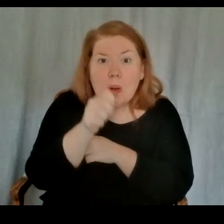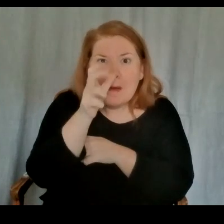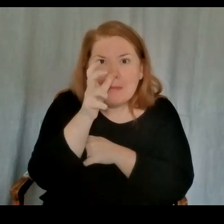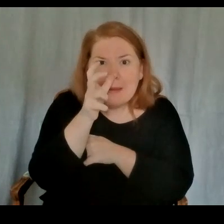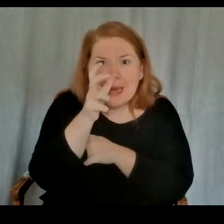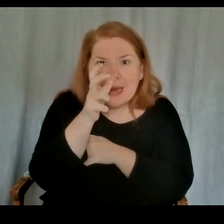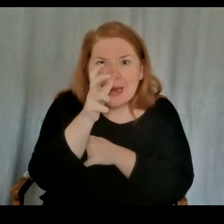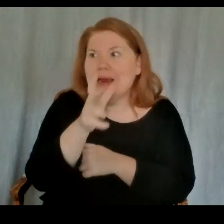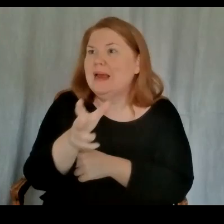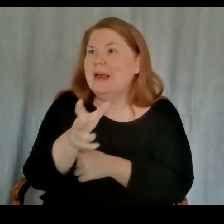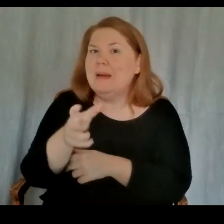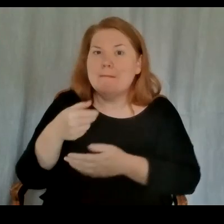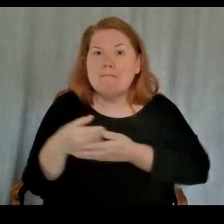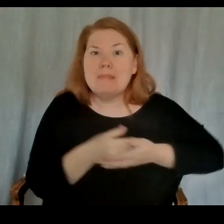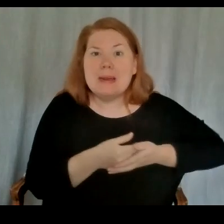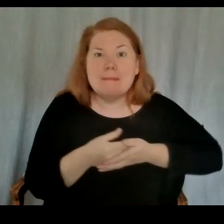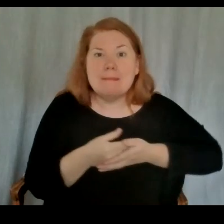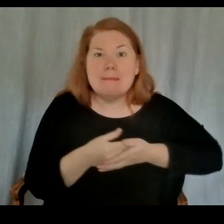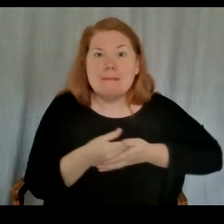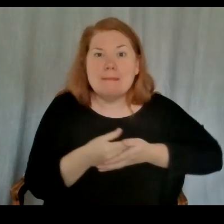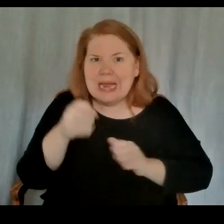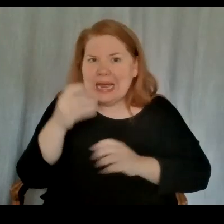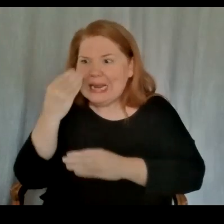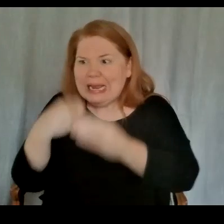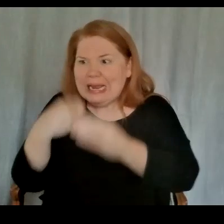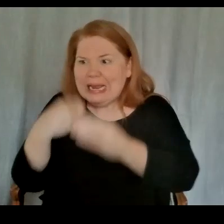leaves. Oh, here's another picture.